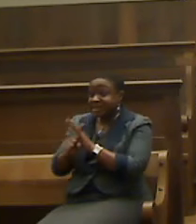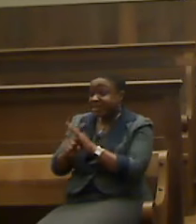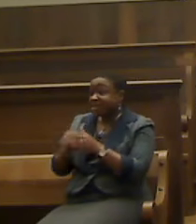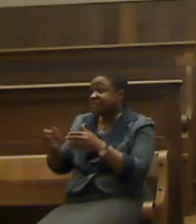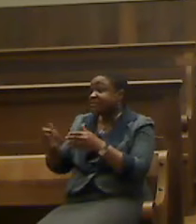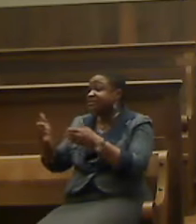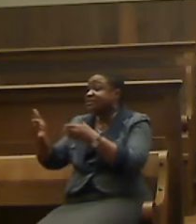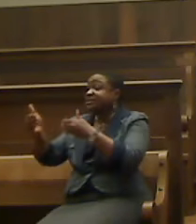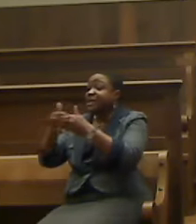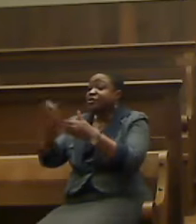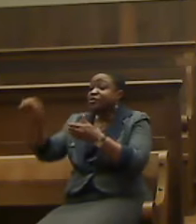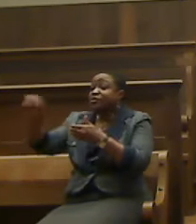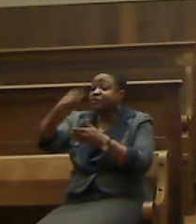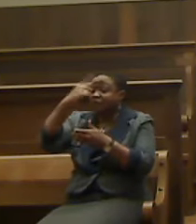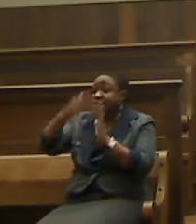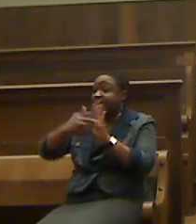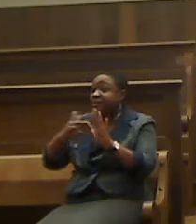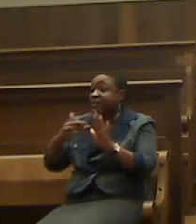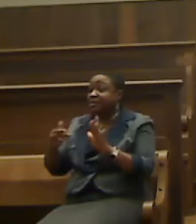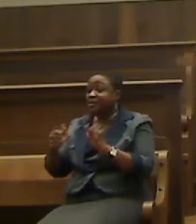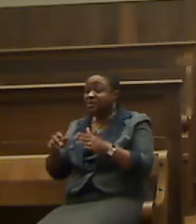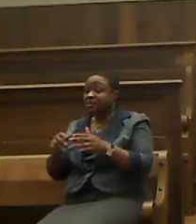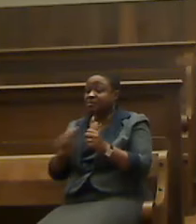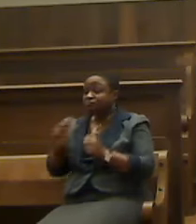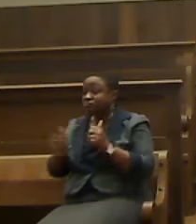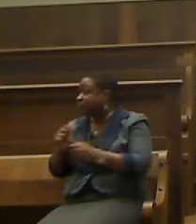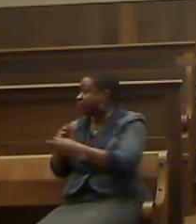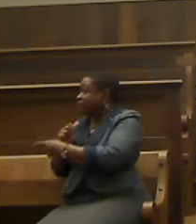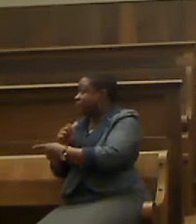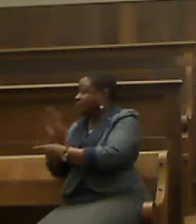need to know about for labeling initiatives?